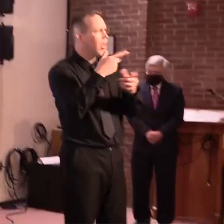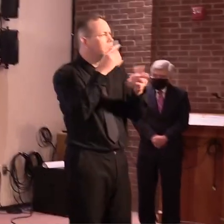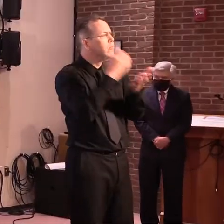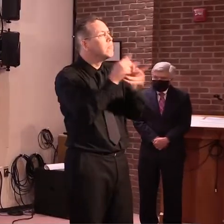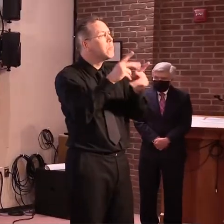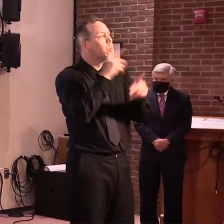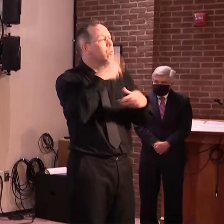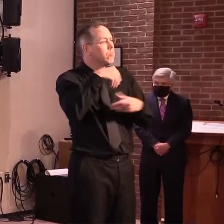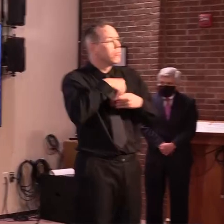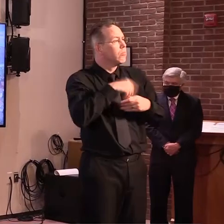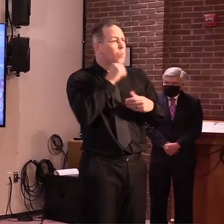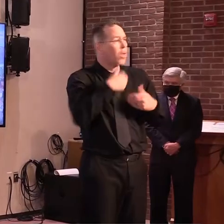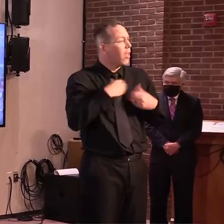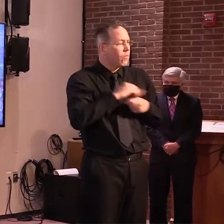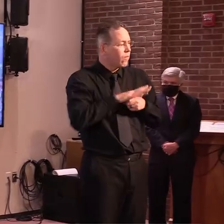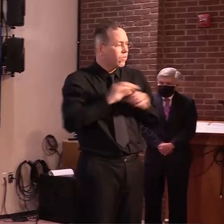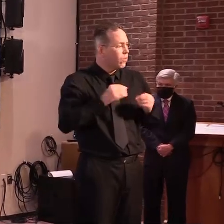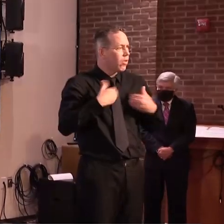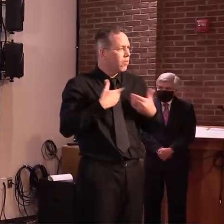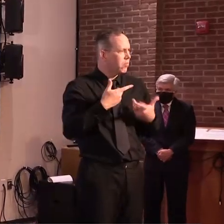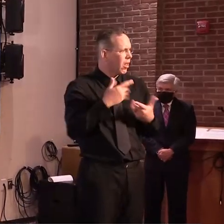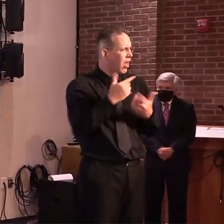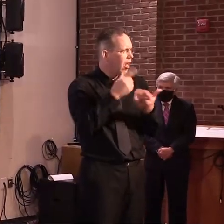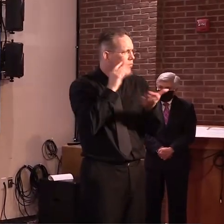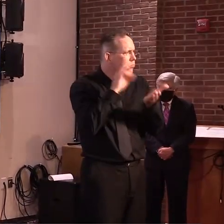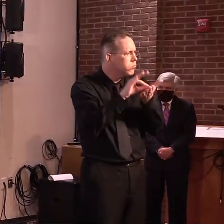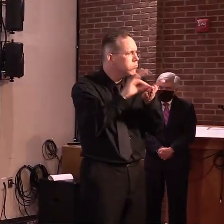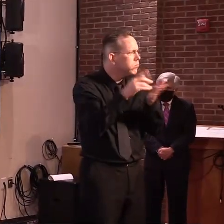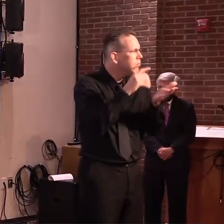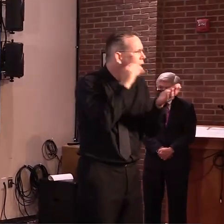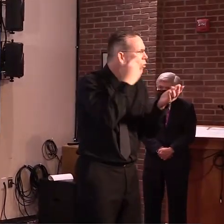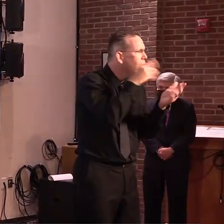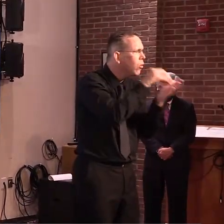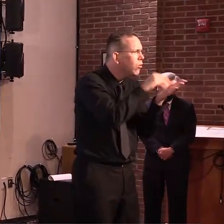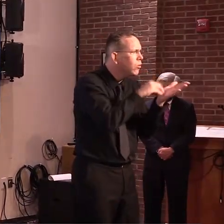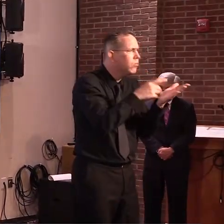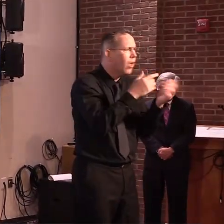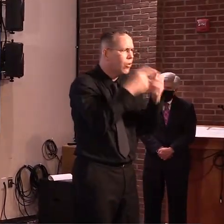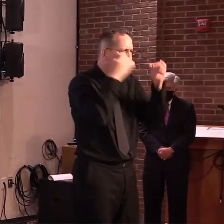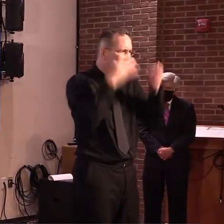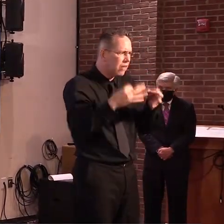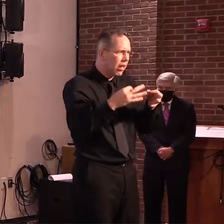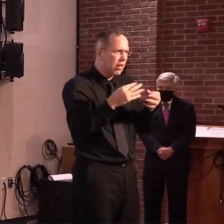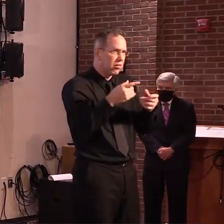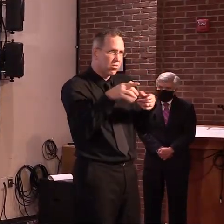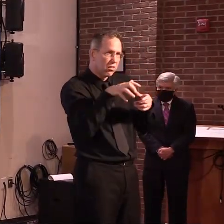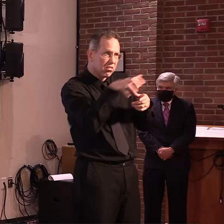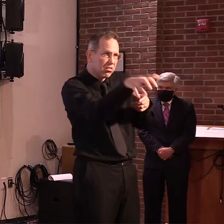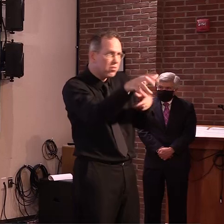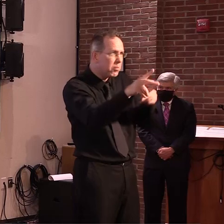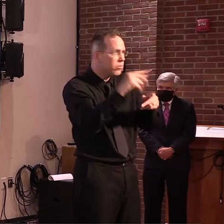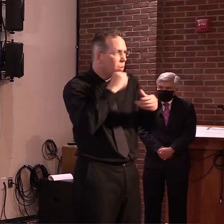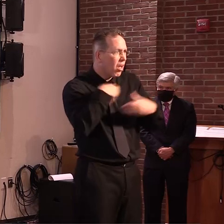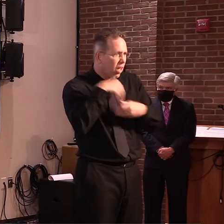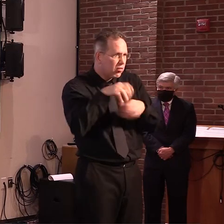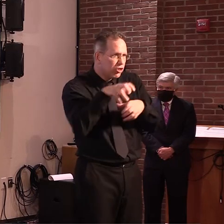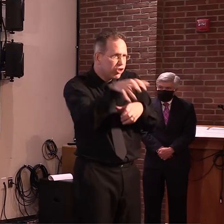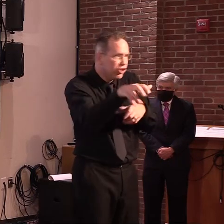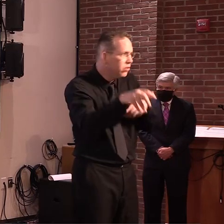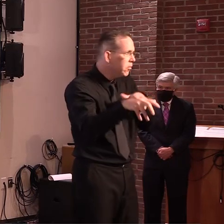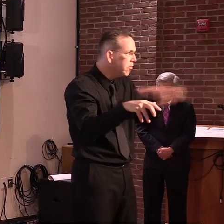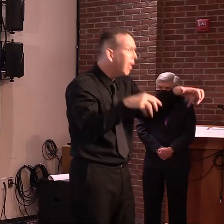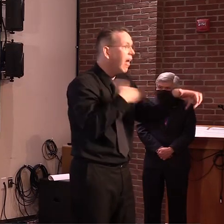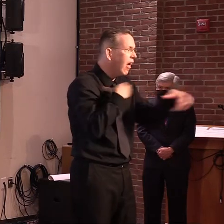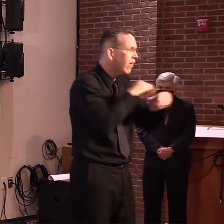Yeah, I think the problem this time around with the World Health Organization wasn't that the content